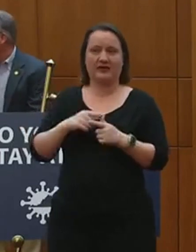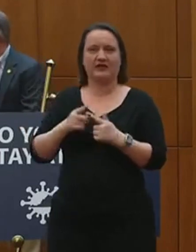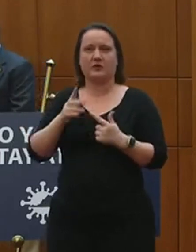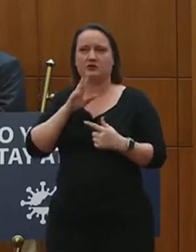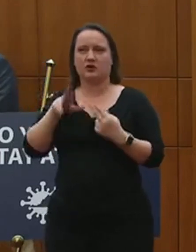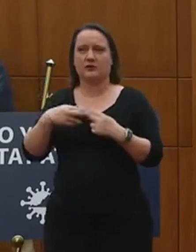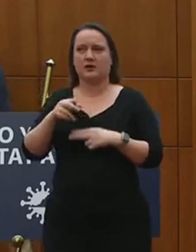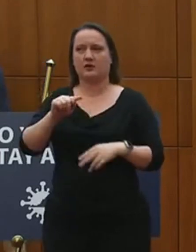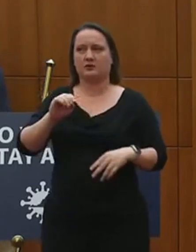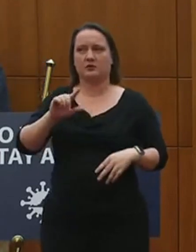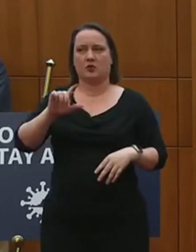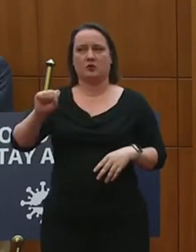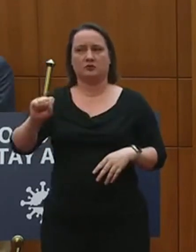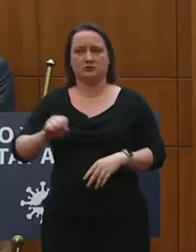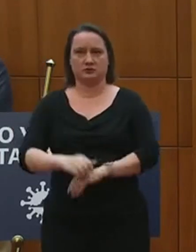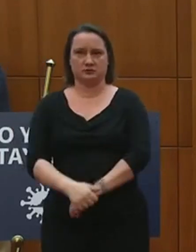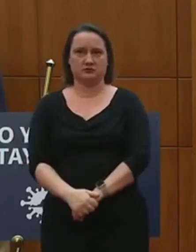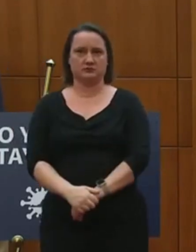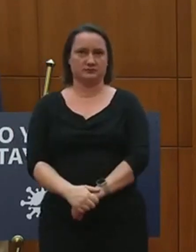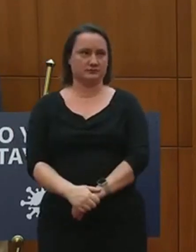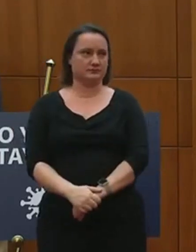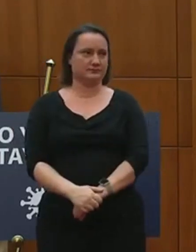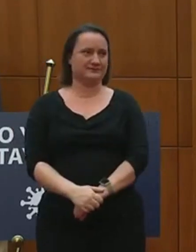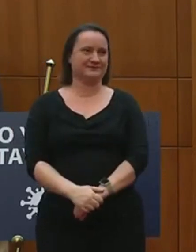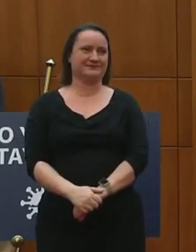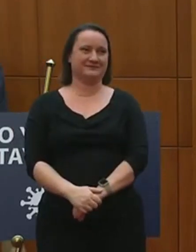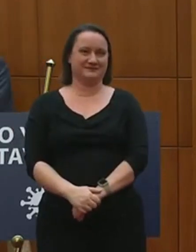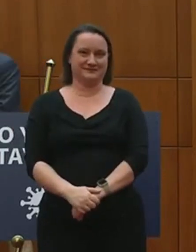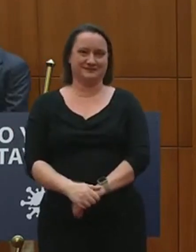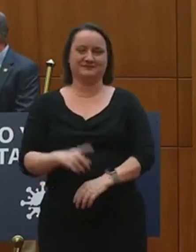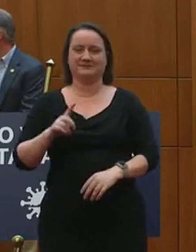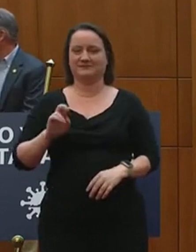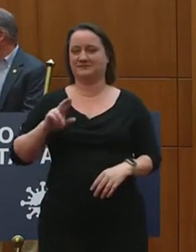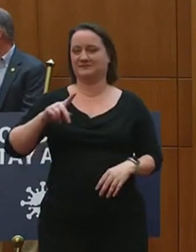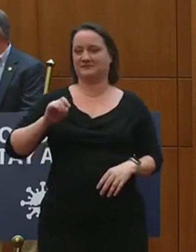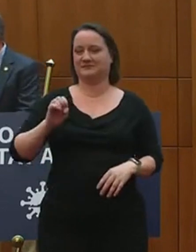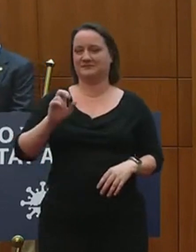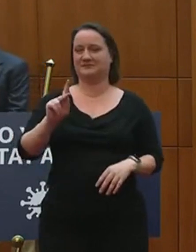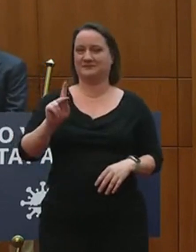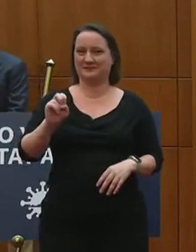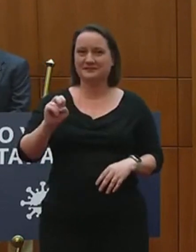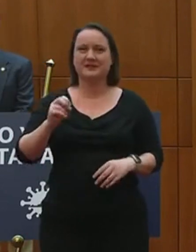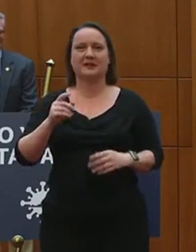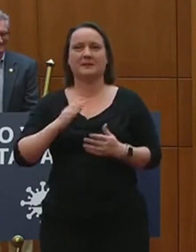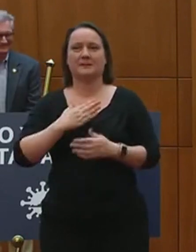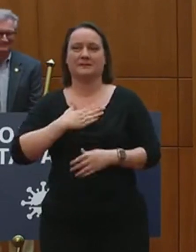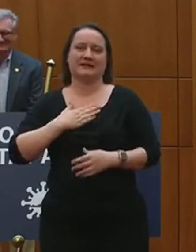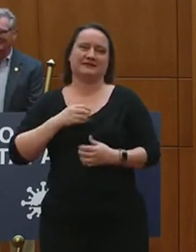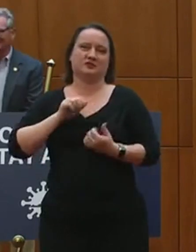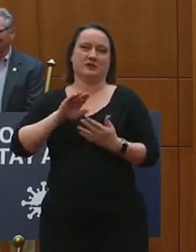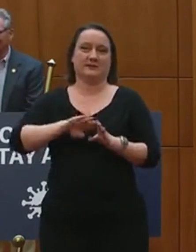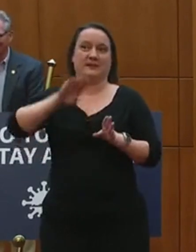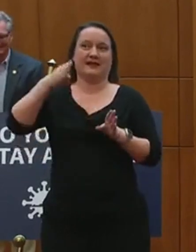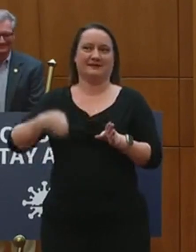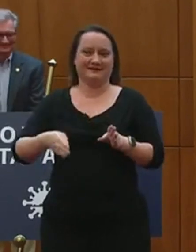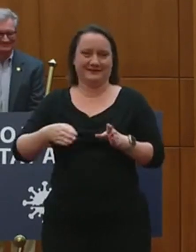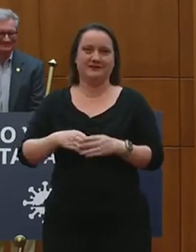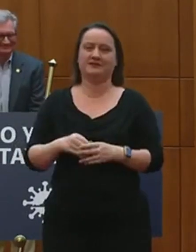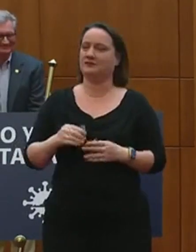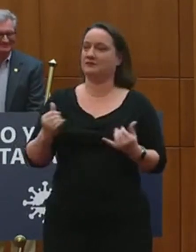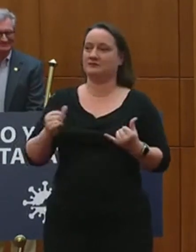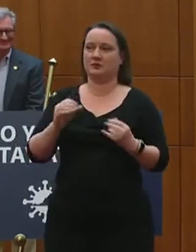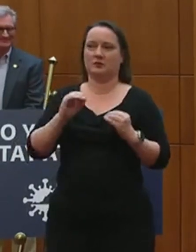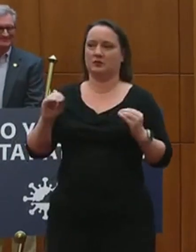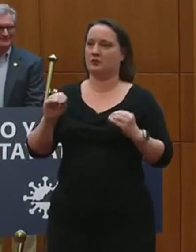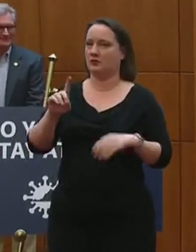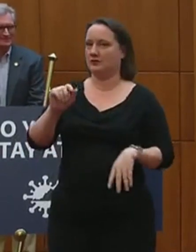you to address the peak of this, if you can. We don't have data at this time